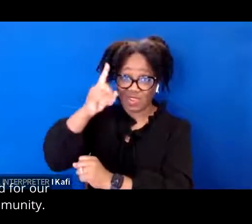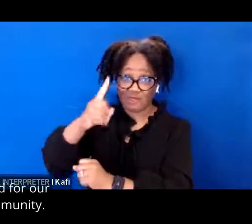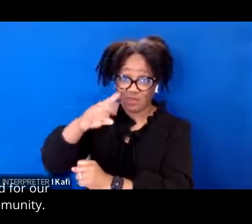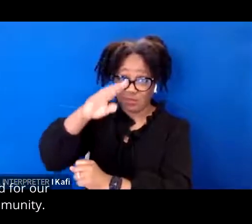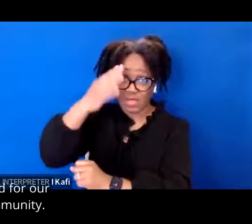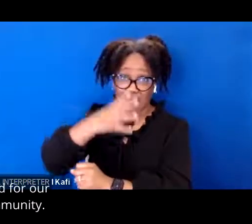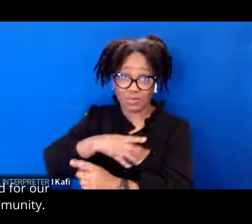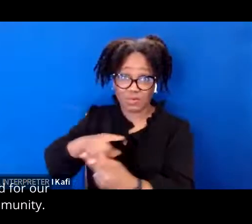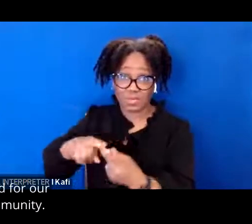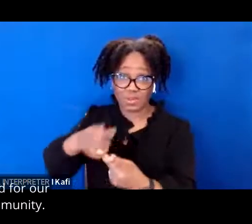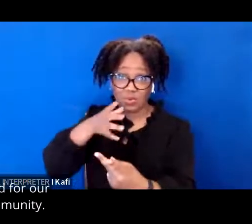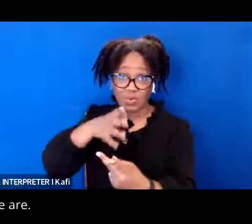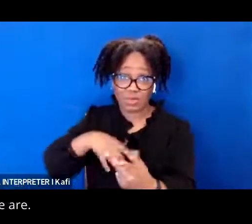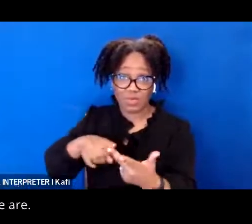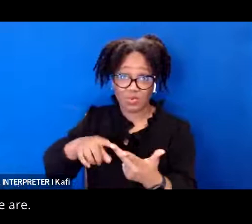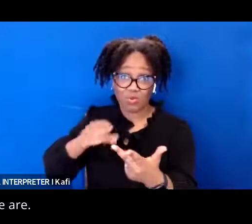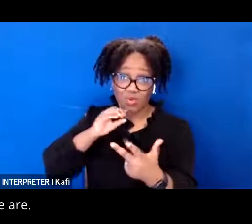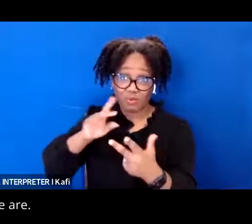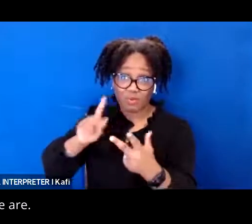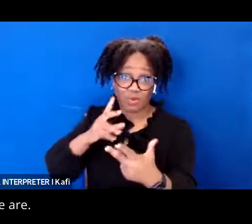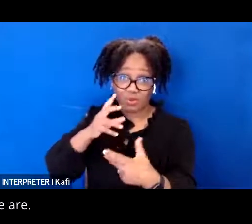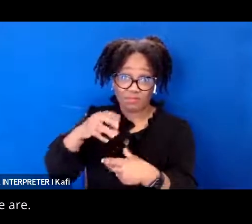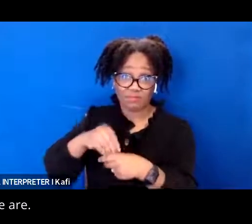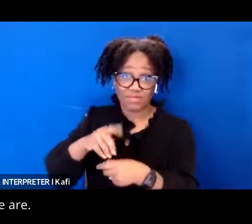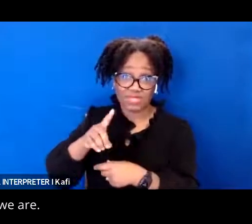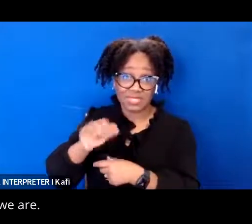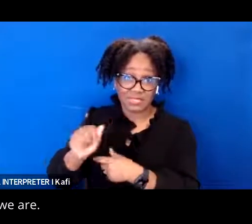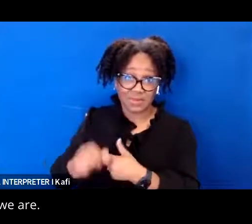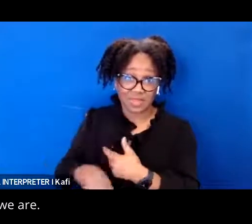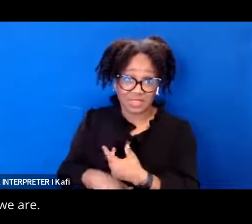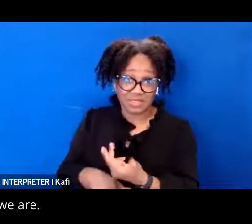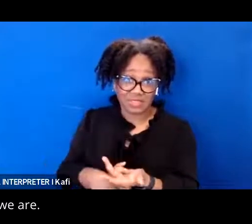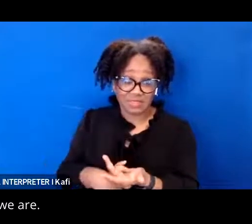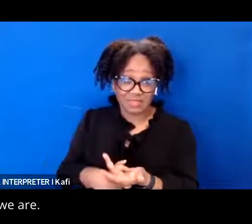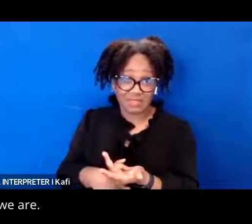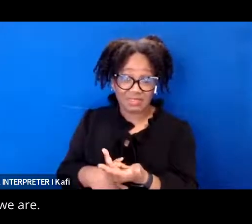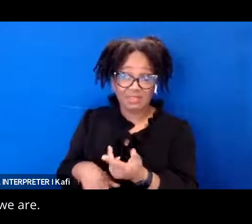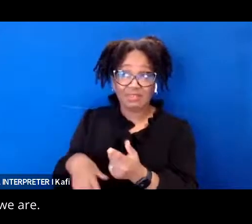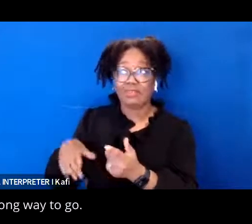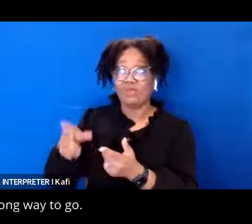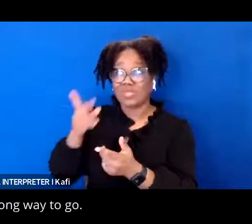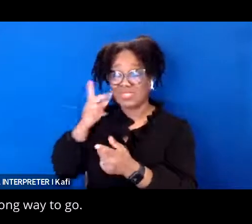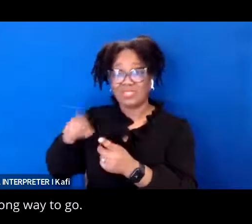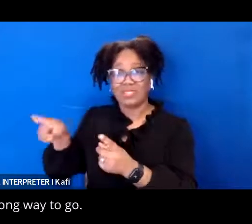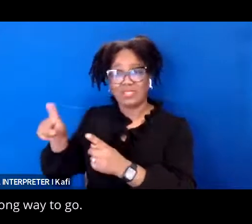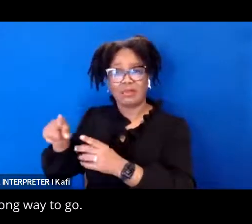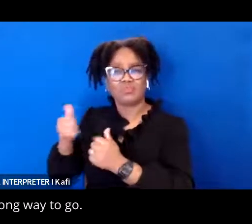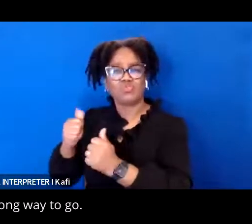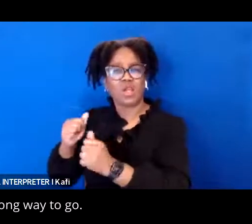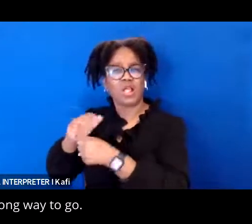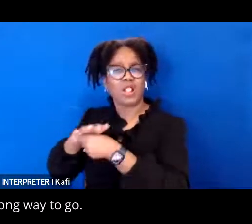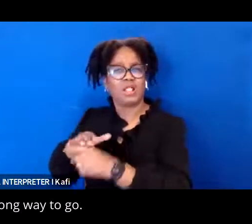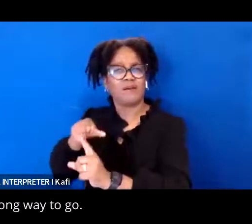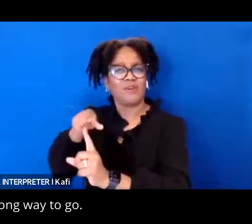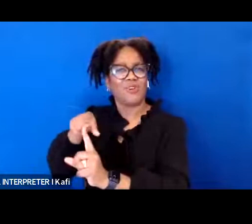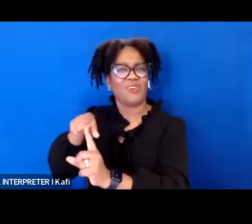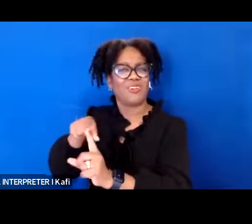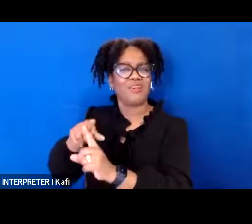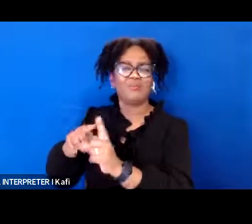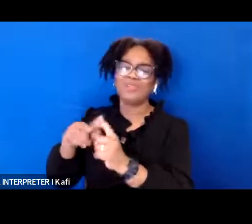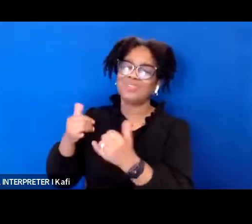for our disability community but here we are today here we are and we still have a long way to